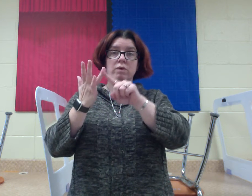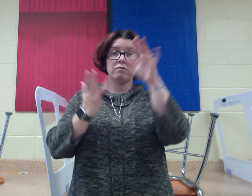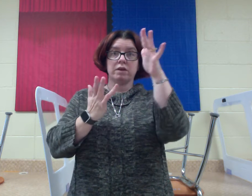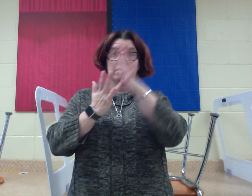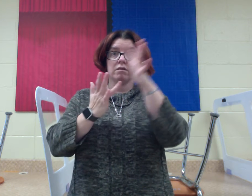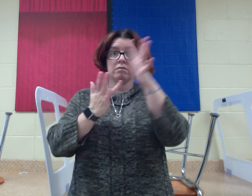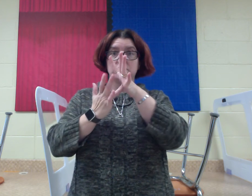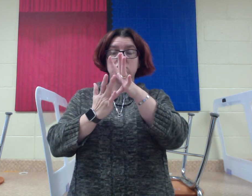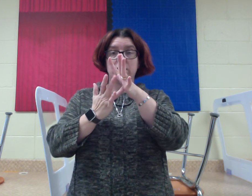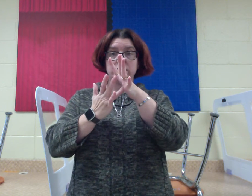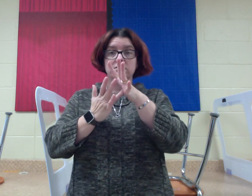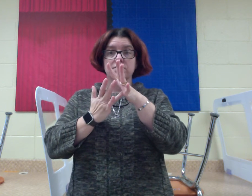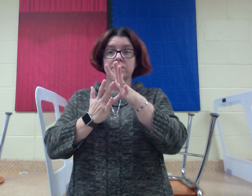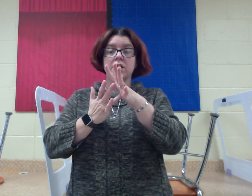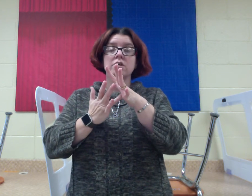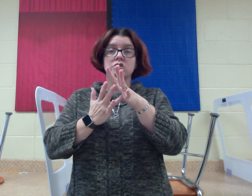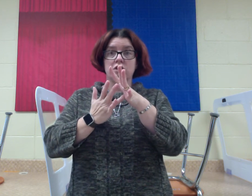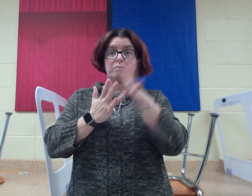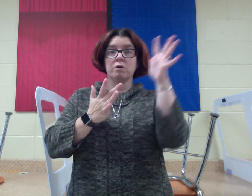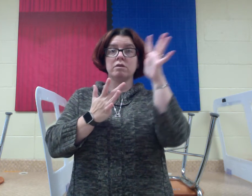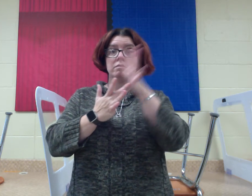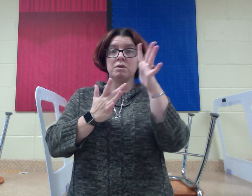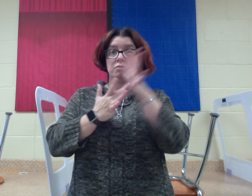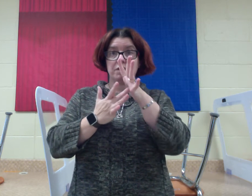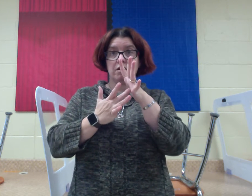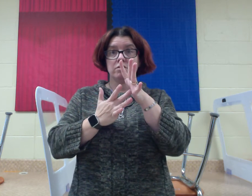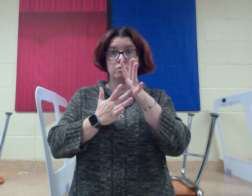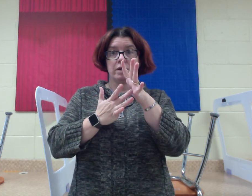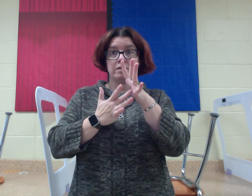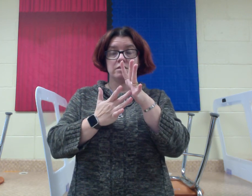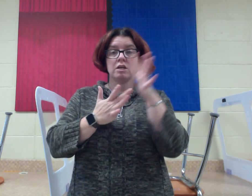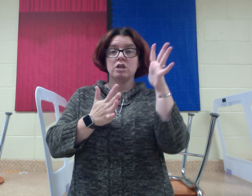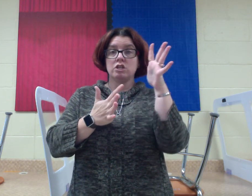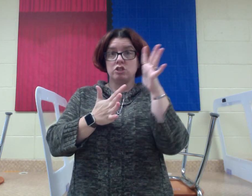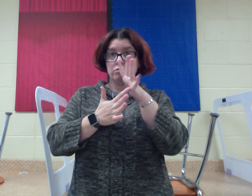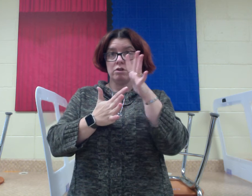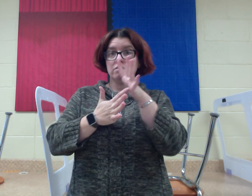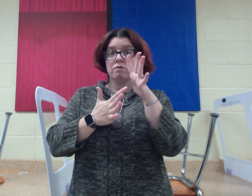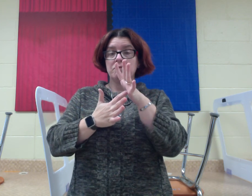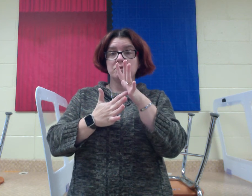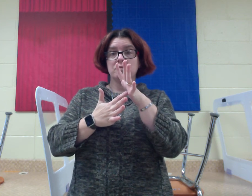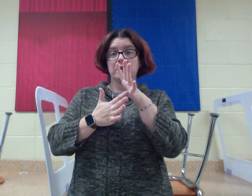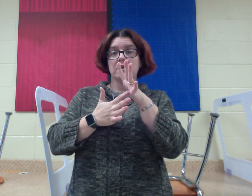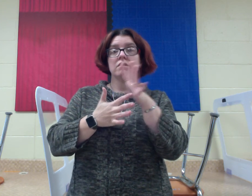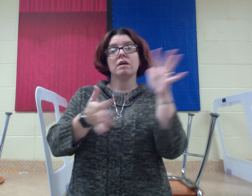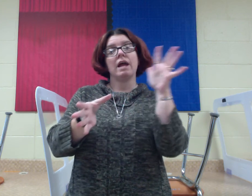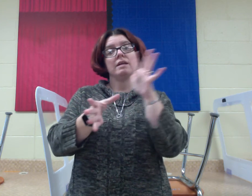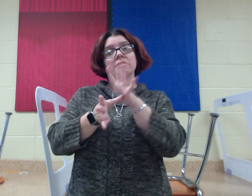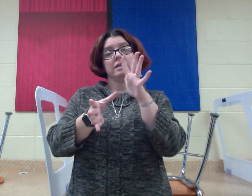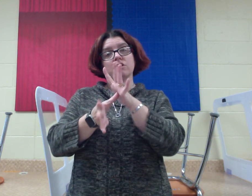ring finger twice. Sophomore, middle finger twice. Junior, first finger, and senior